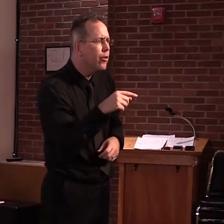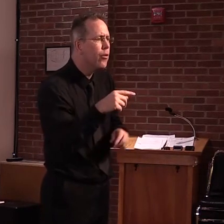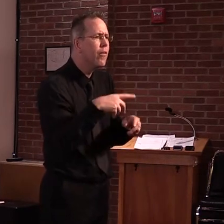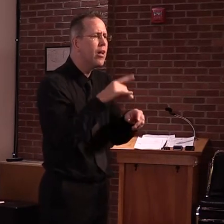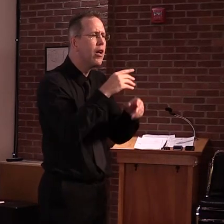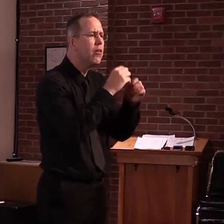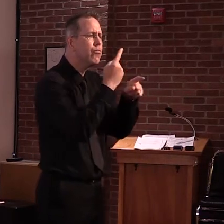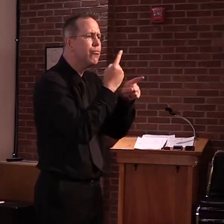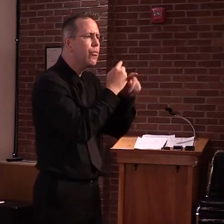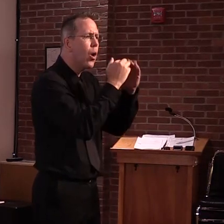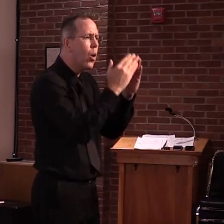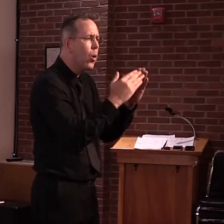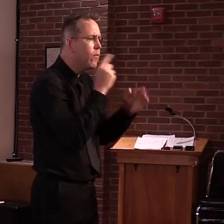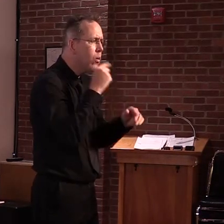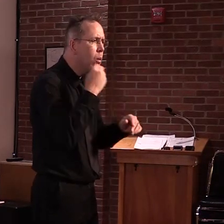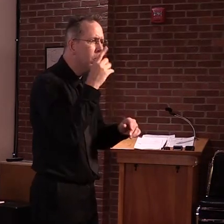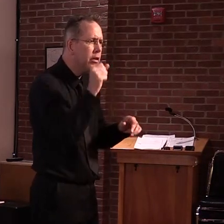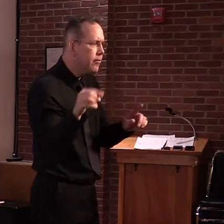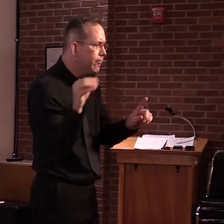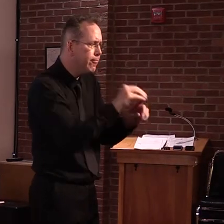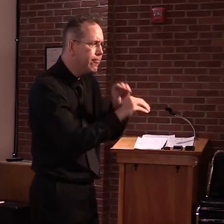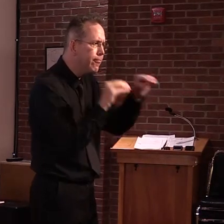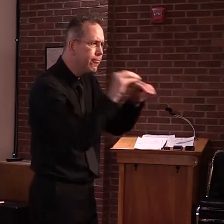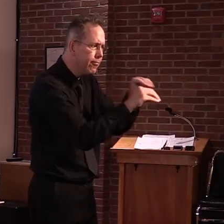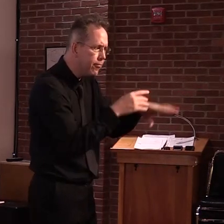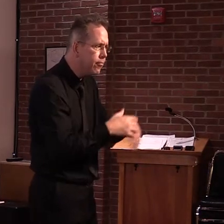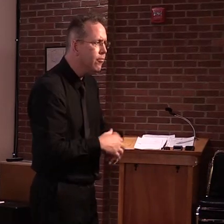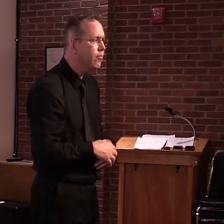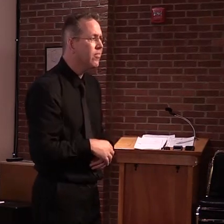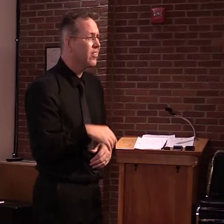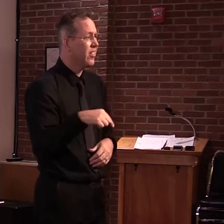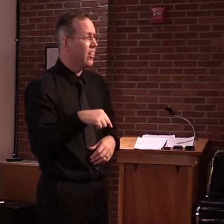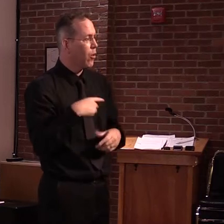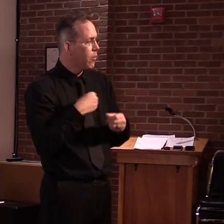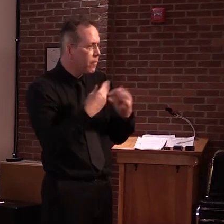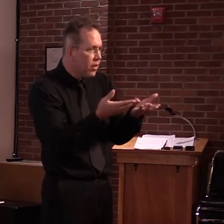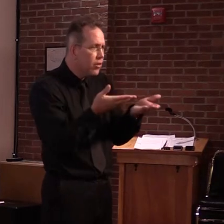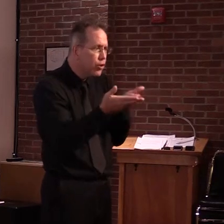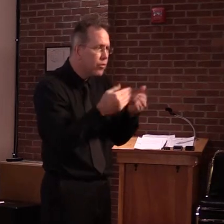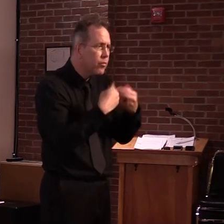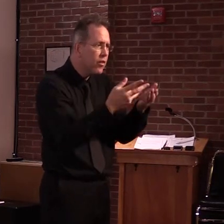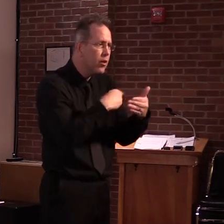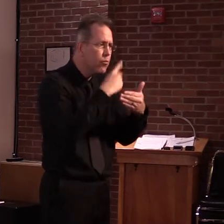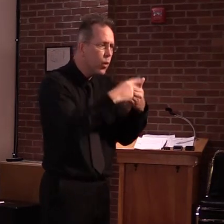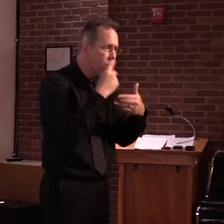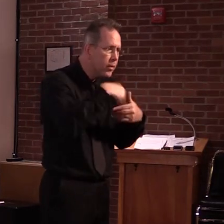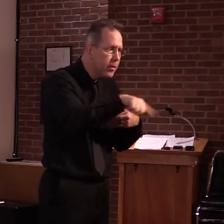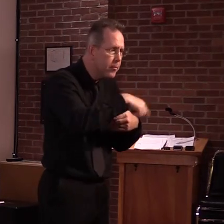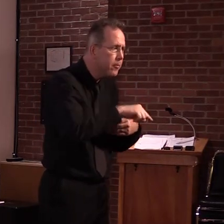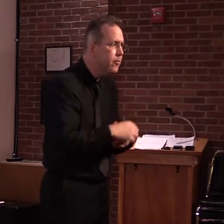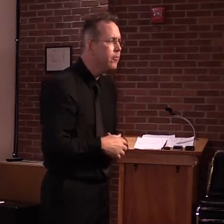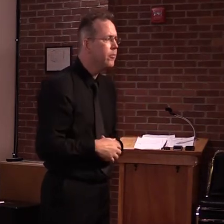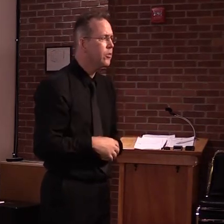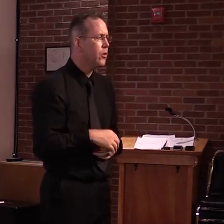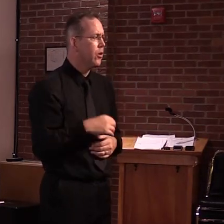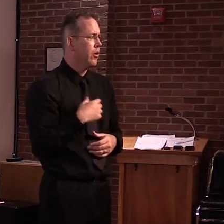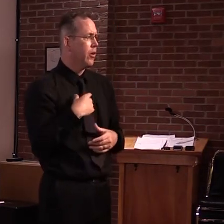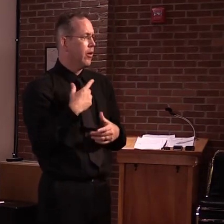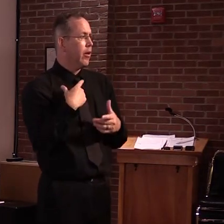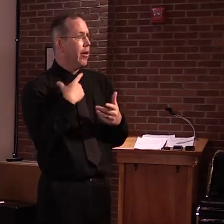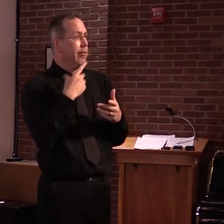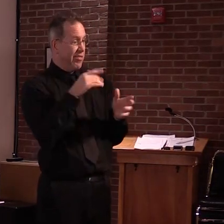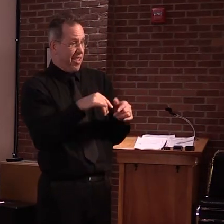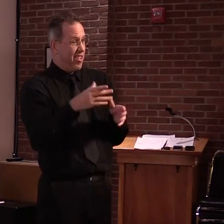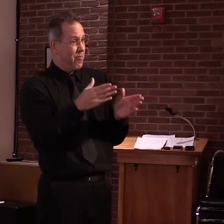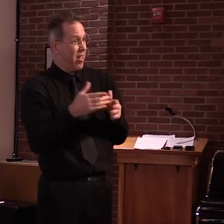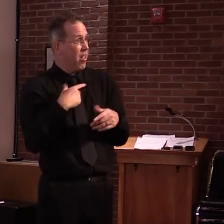situation. The motel hotel program is not sustainable and is not a long-term solution. It was great during the height